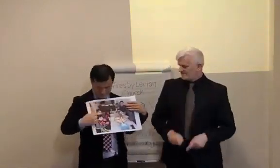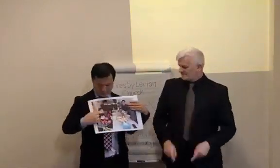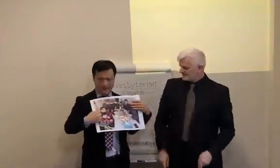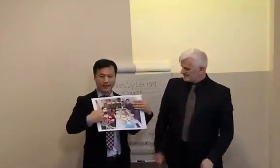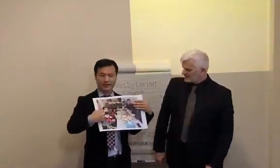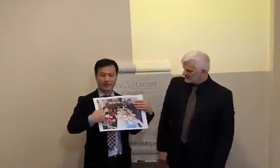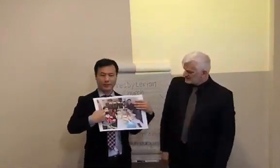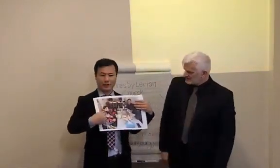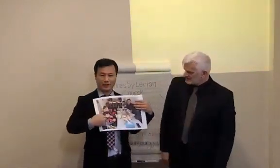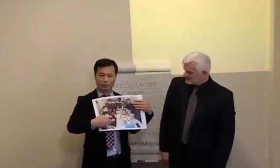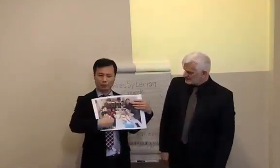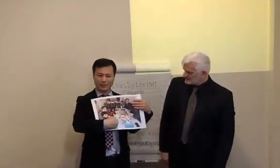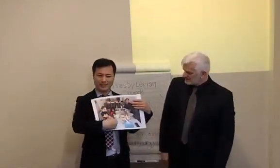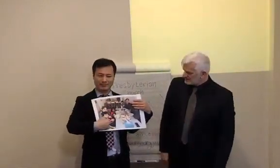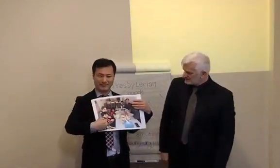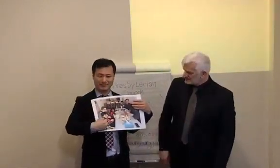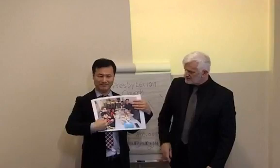This lady with 2 children.